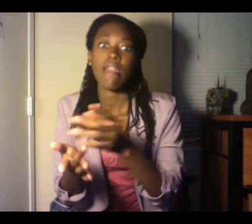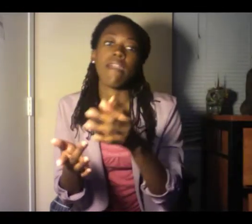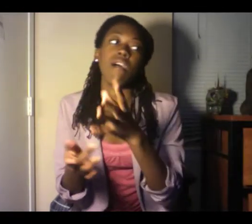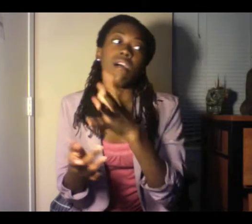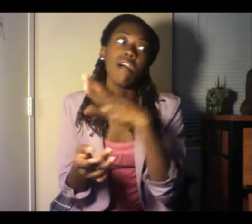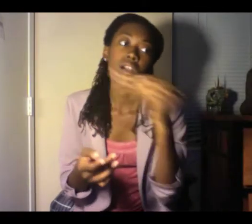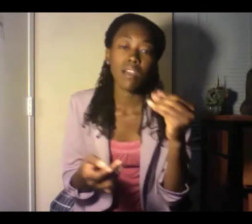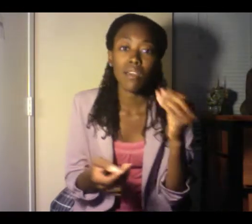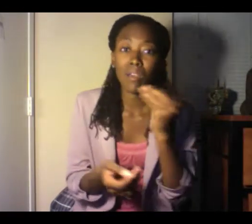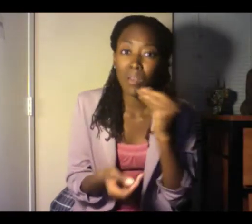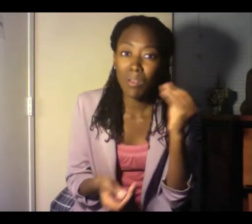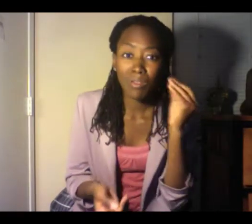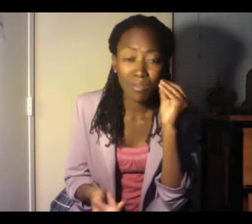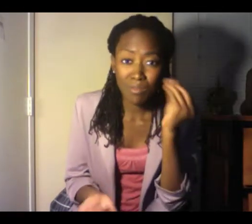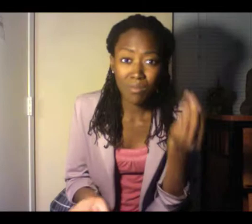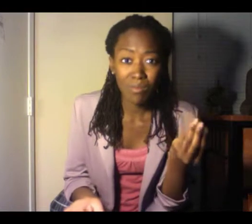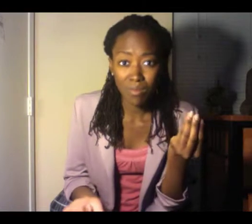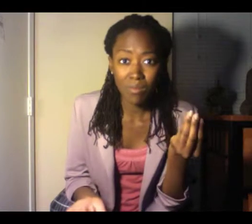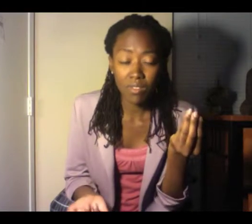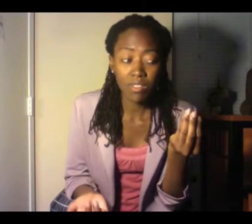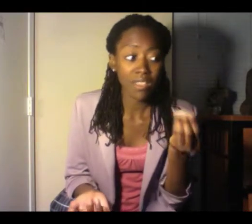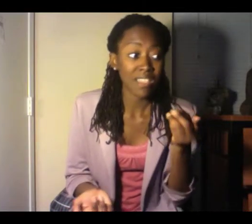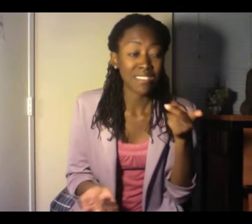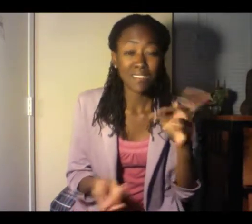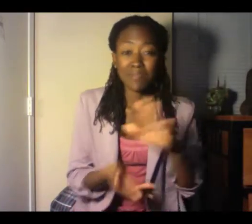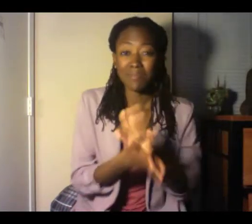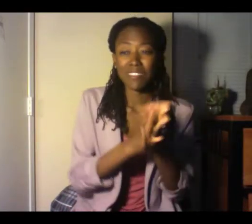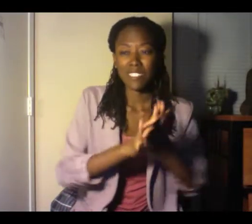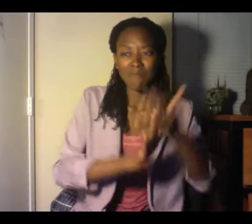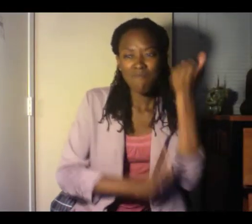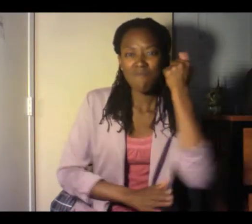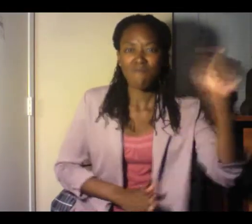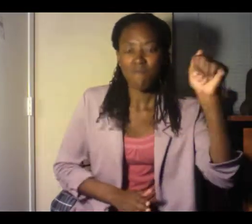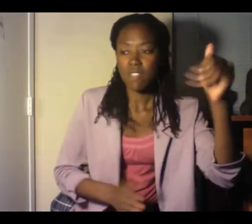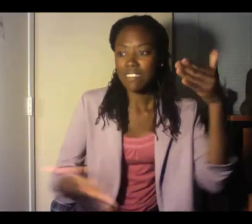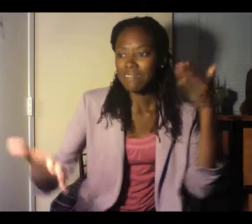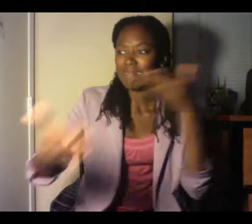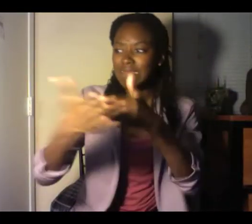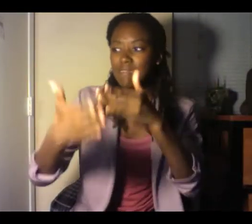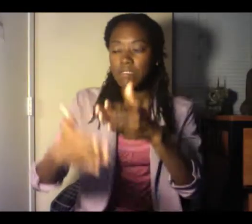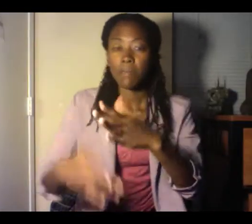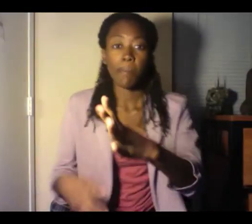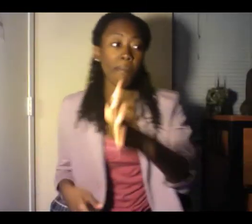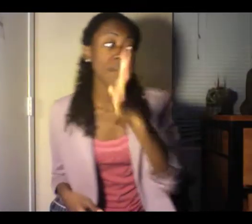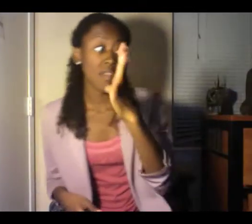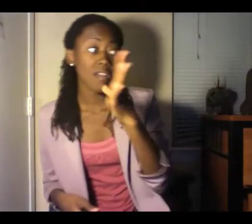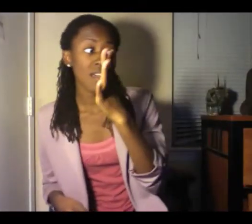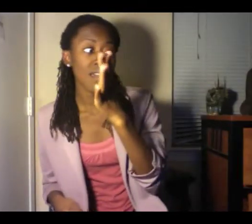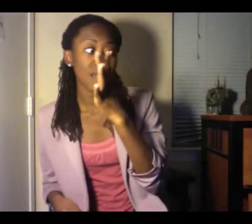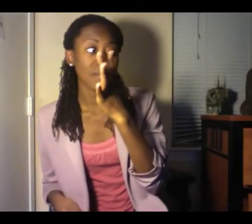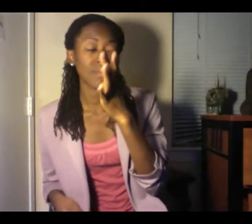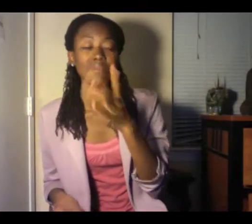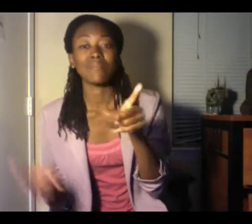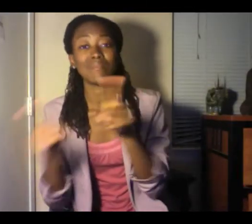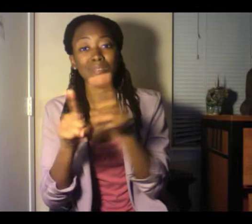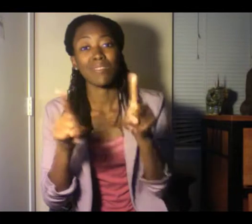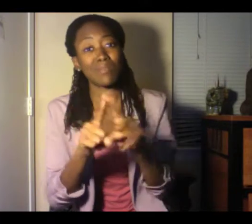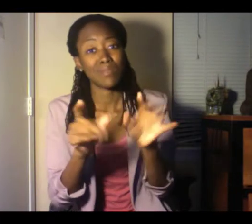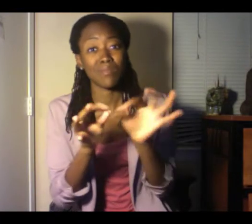her interpreter, a woman she had previously adored. An educational interpreter who recognizes the need for the deaf